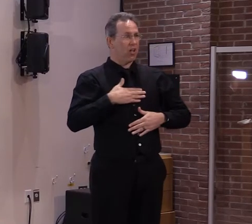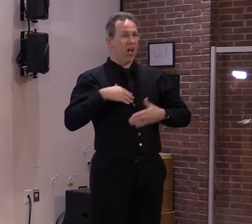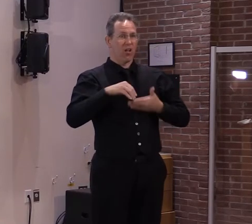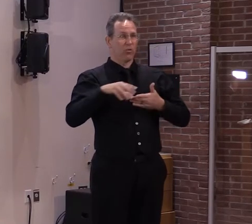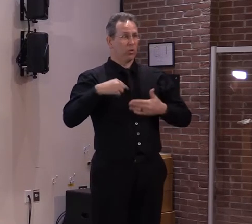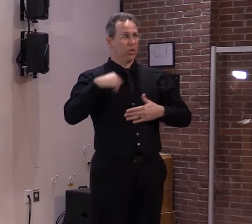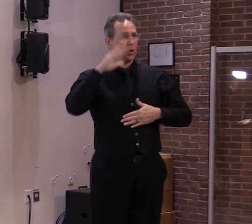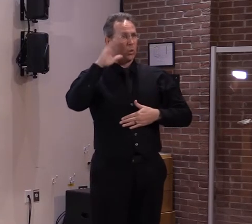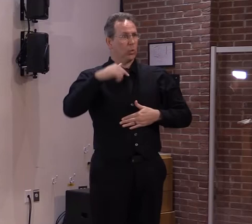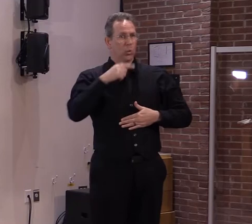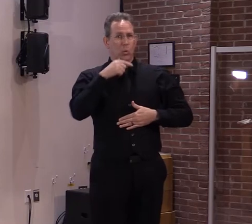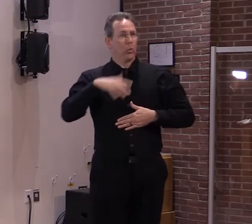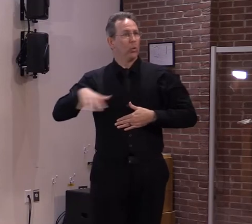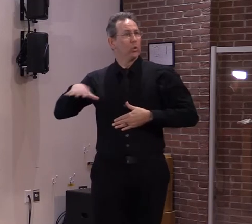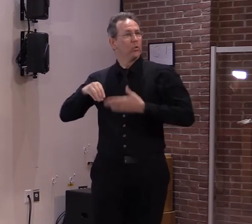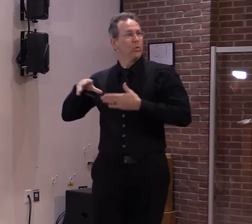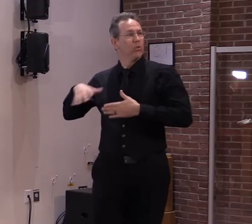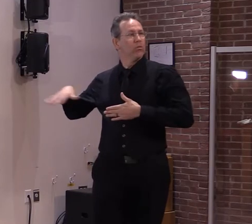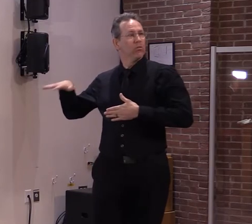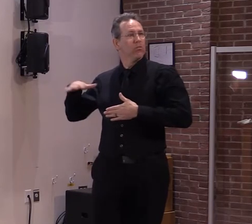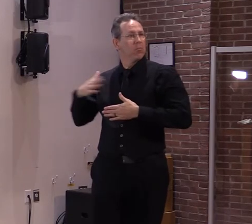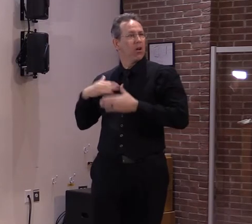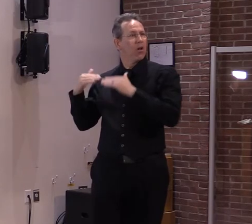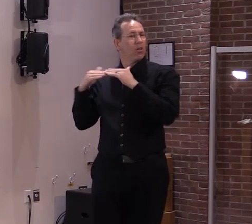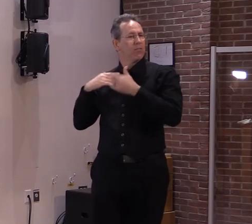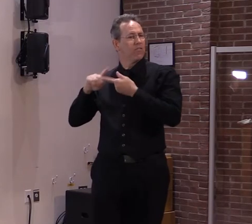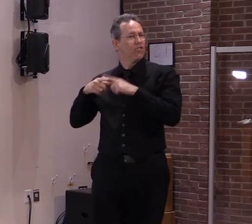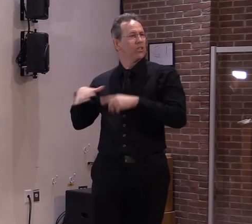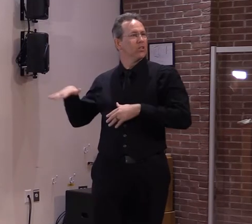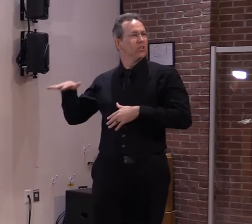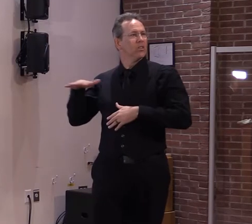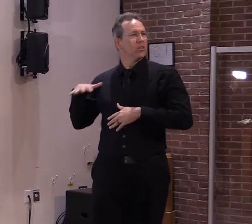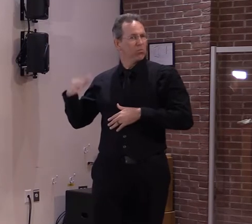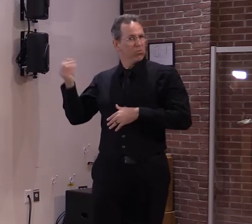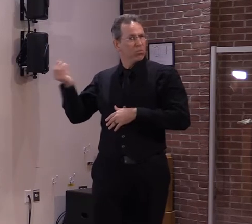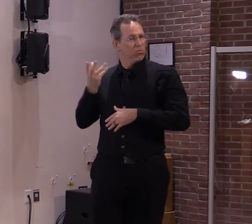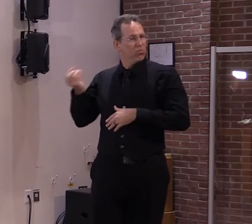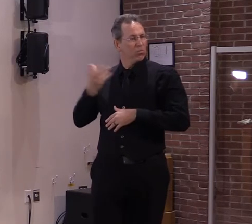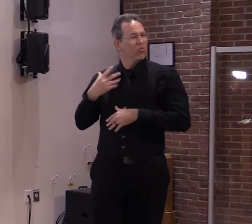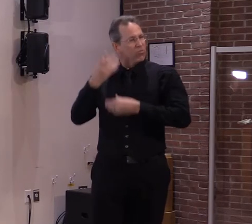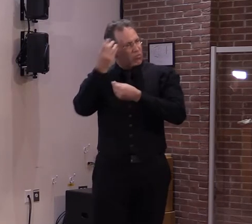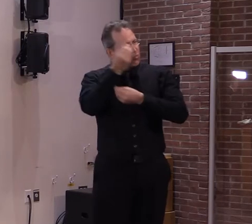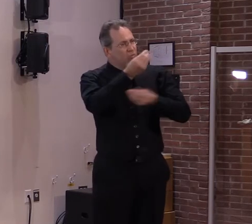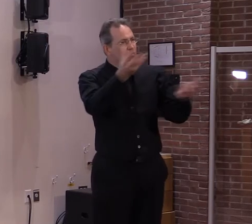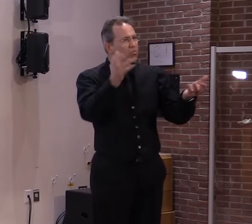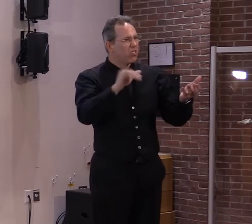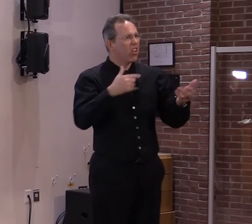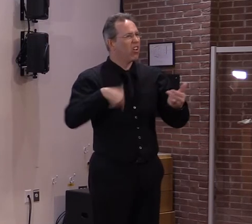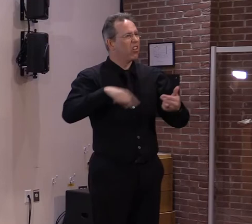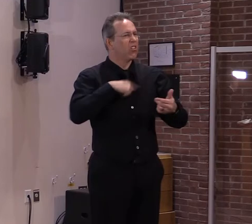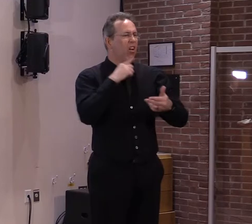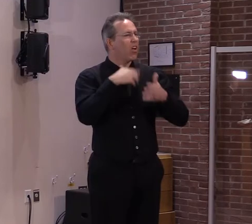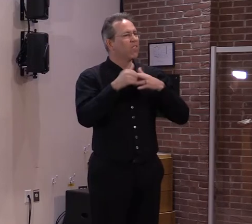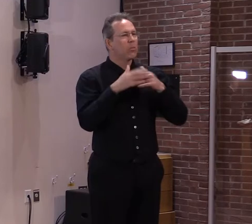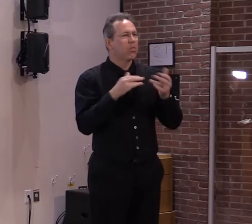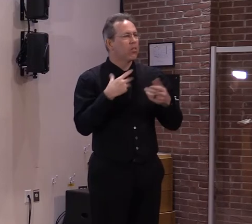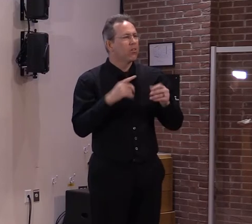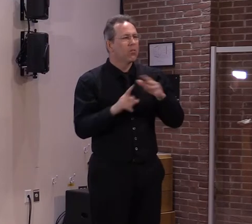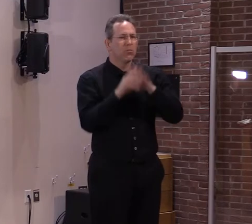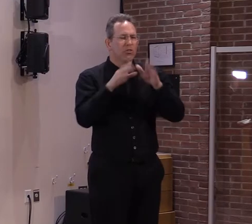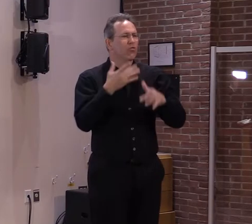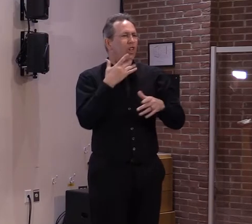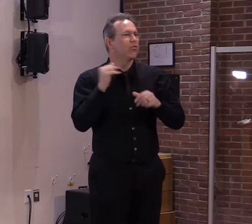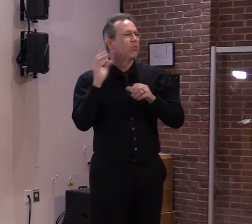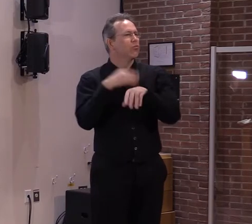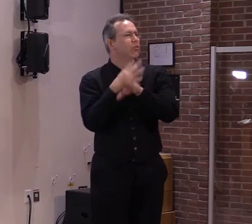had some peers who were more than comfortable with remote learning and didn't want to go back into